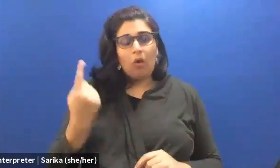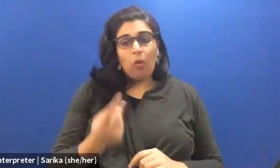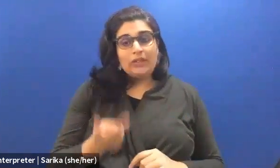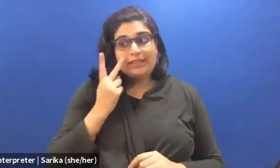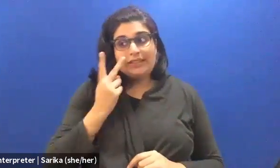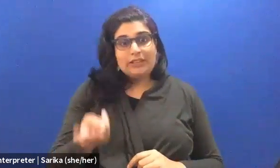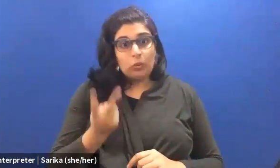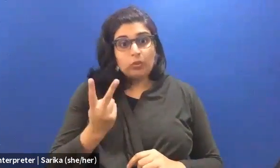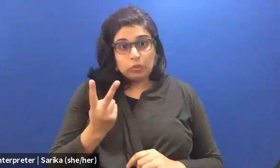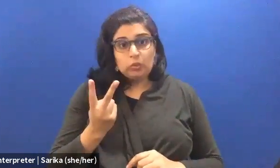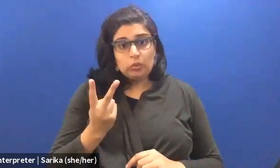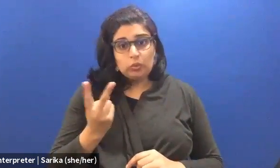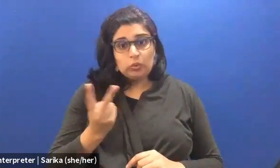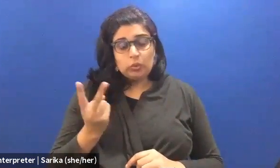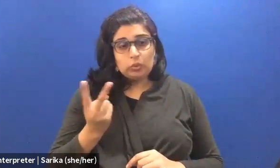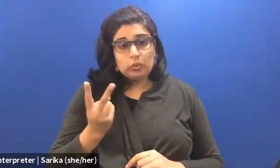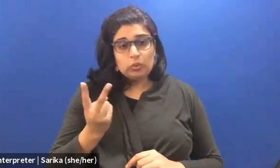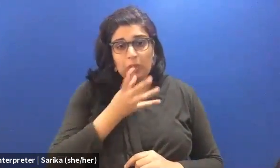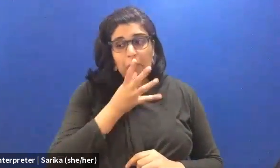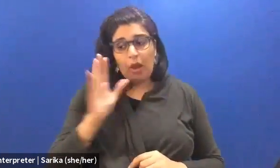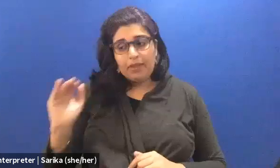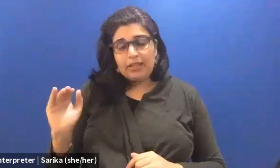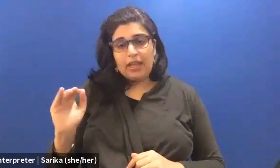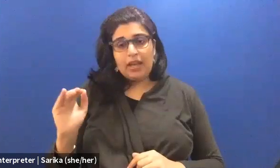two, and myself